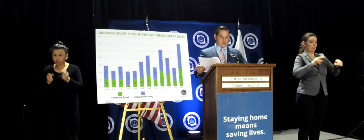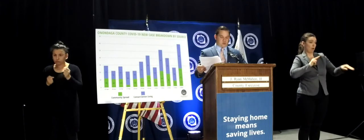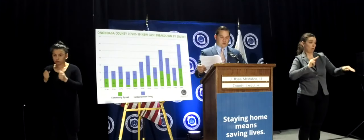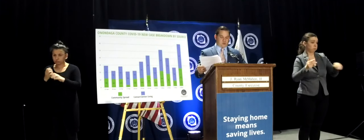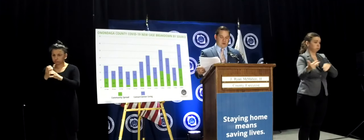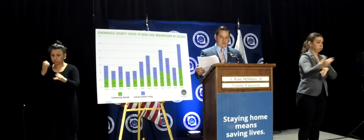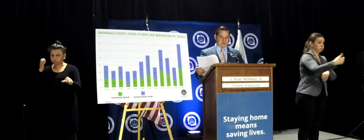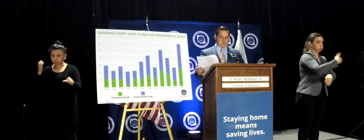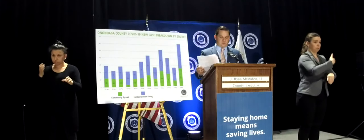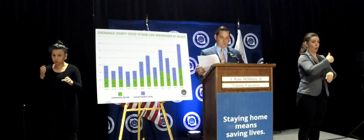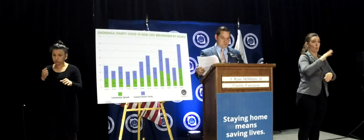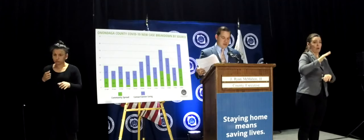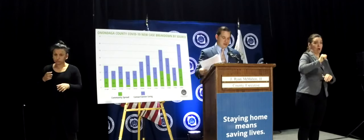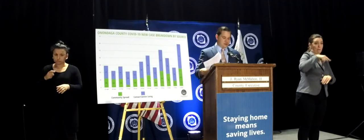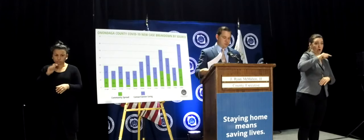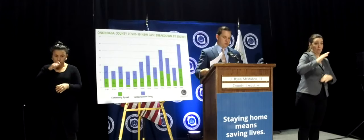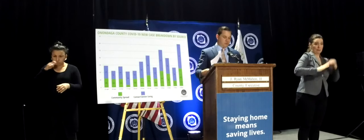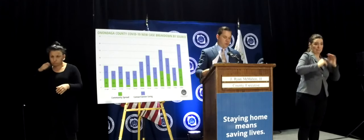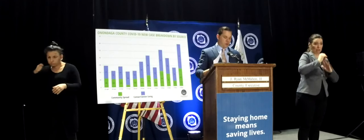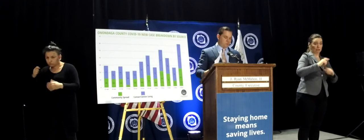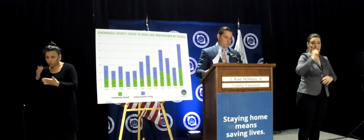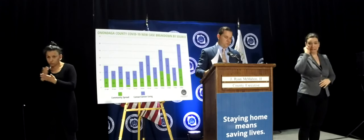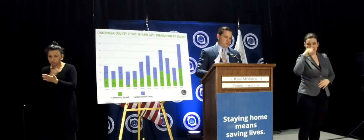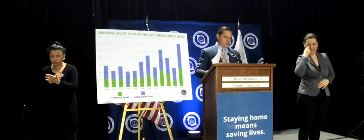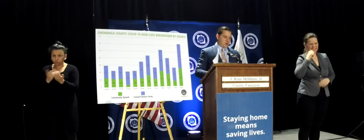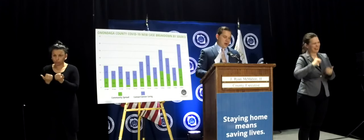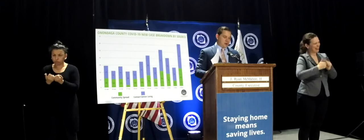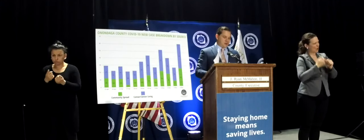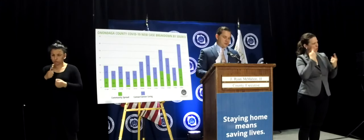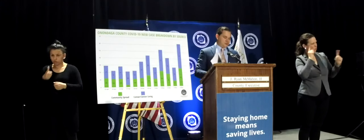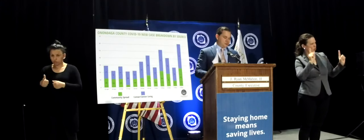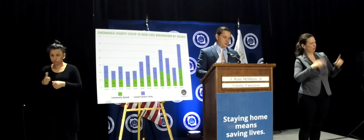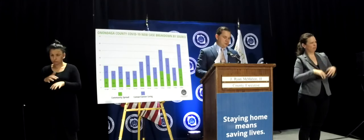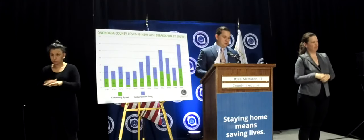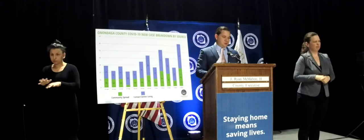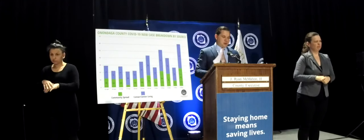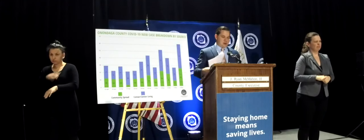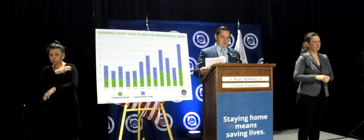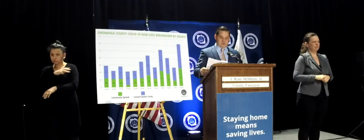we talked a little bit about the mandates moving forward on us,